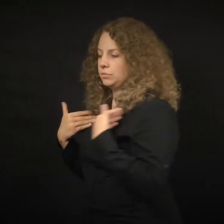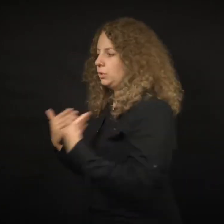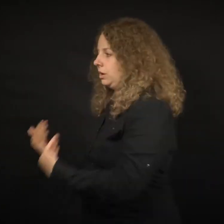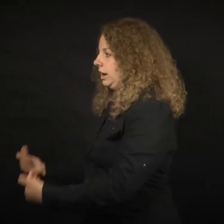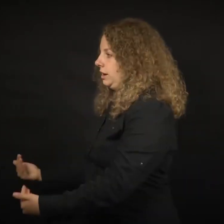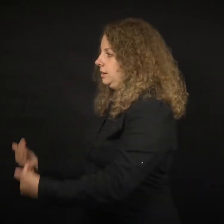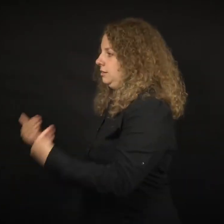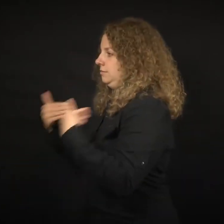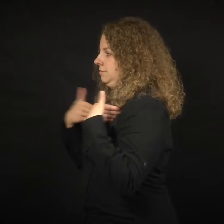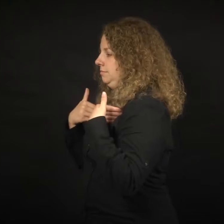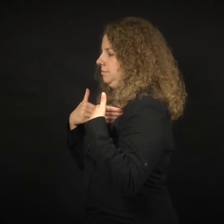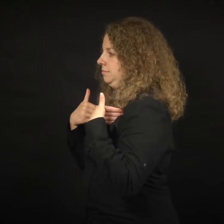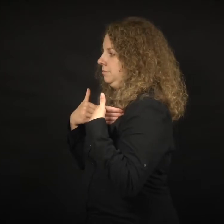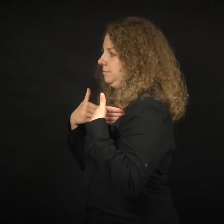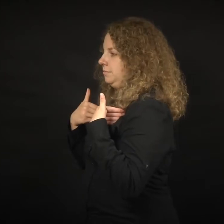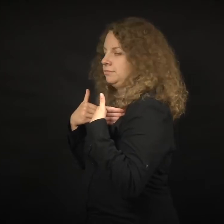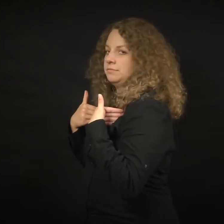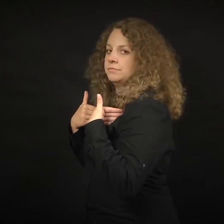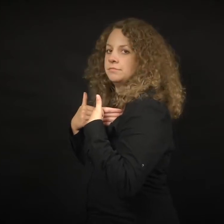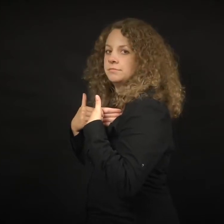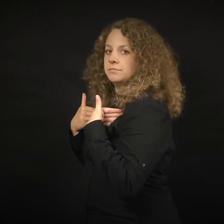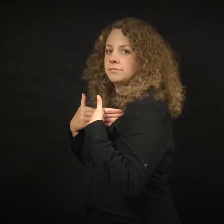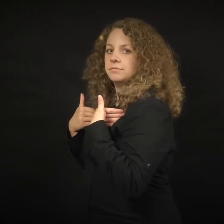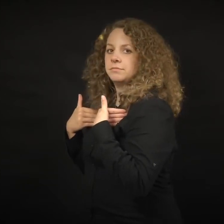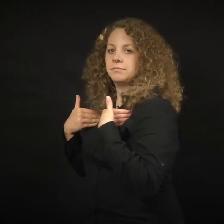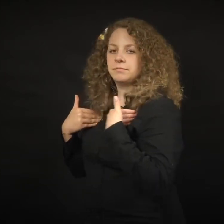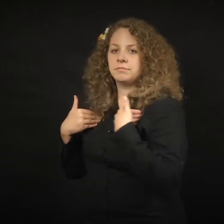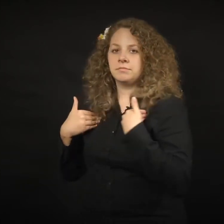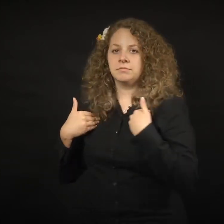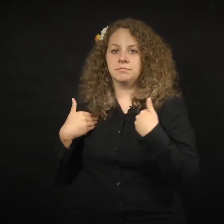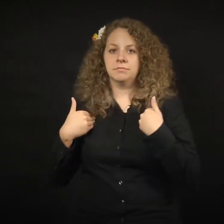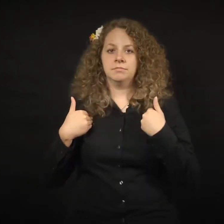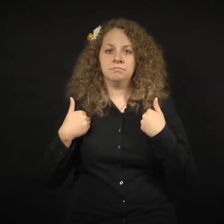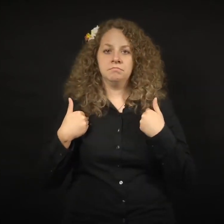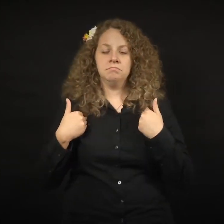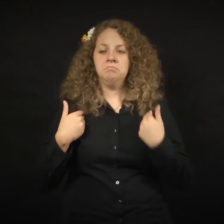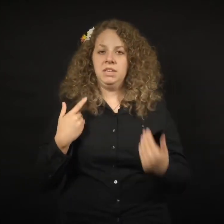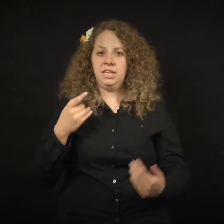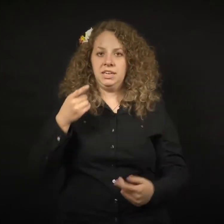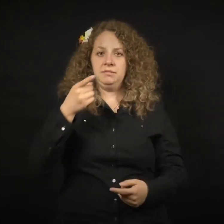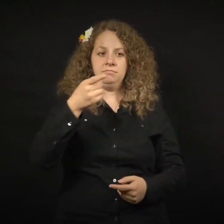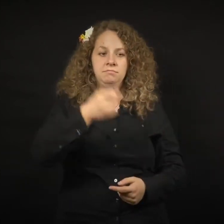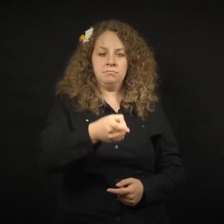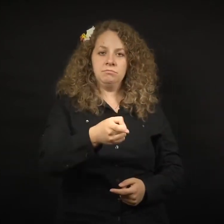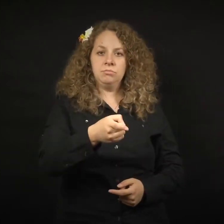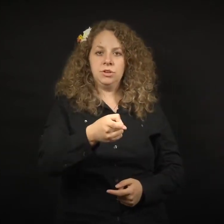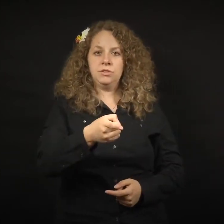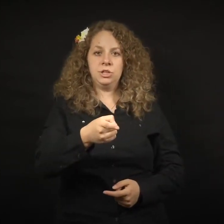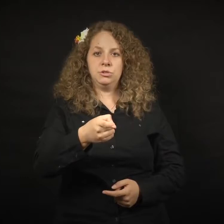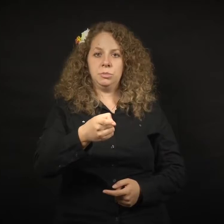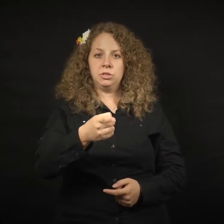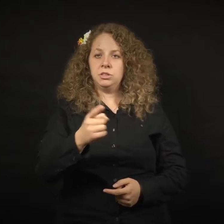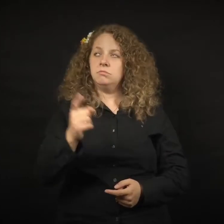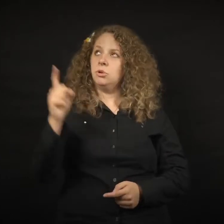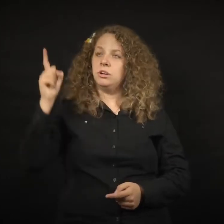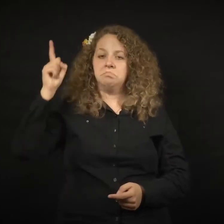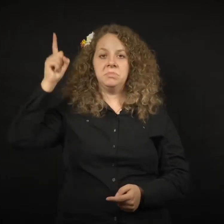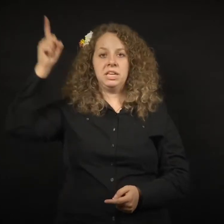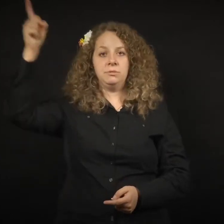Or had. He, referring to a person, or he